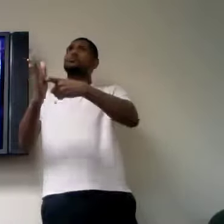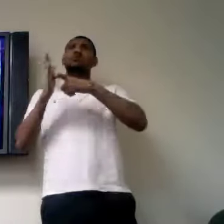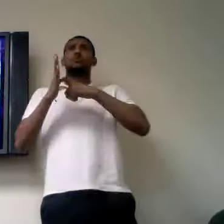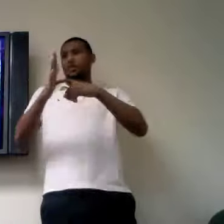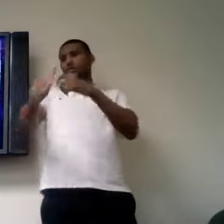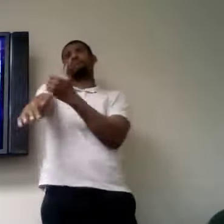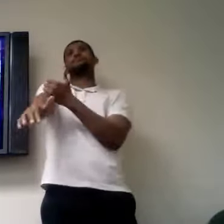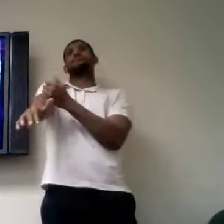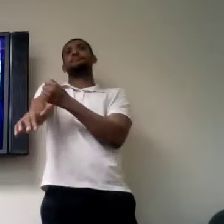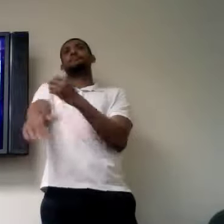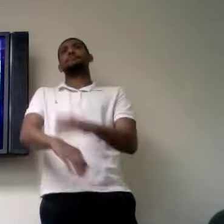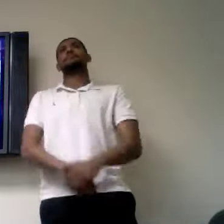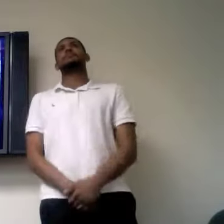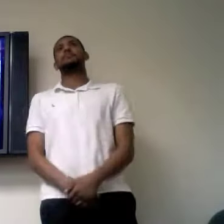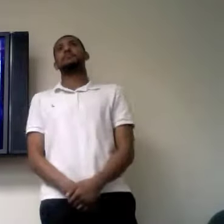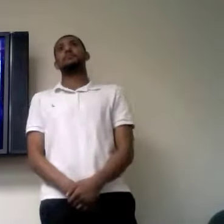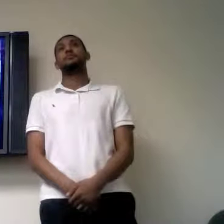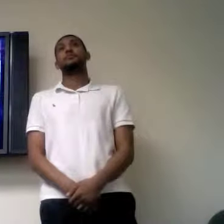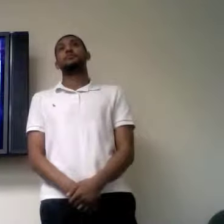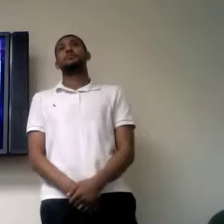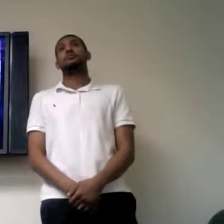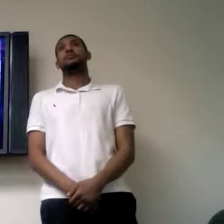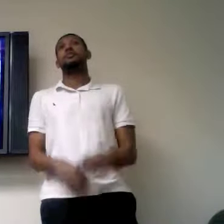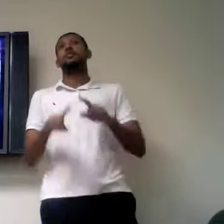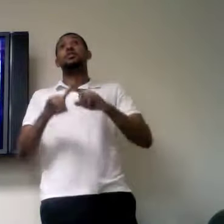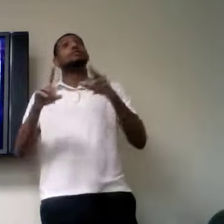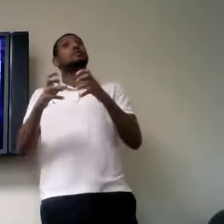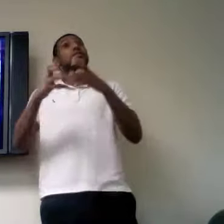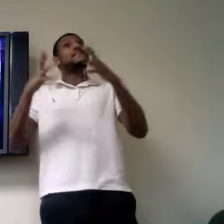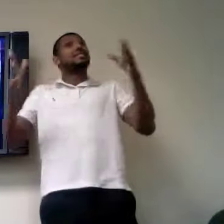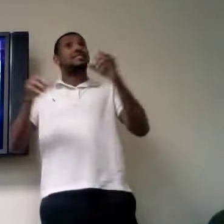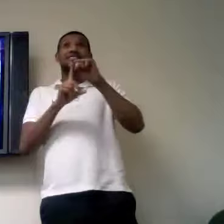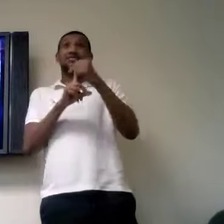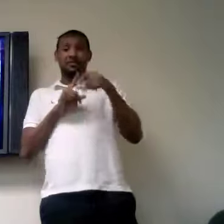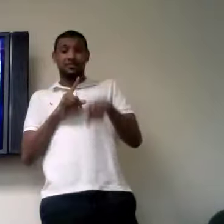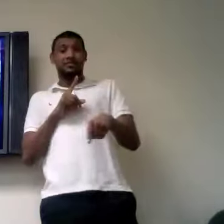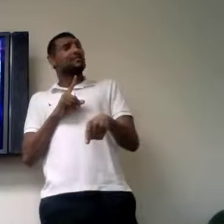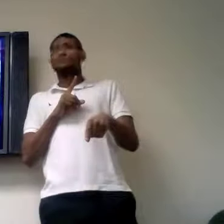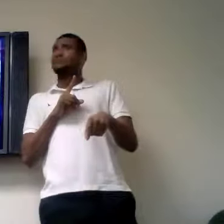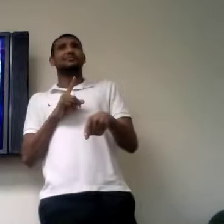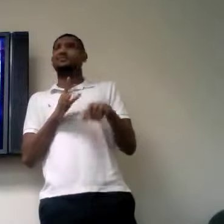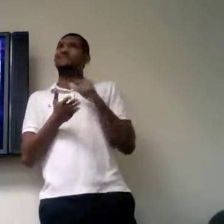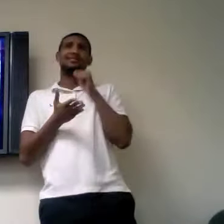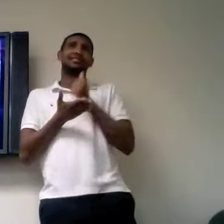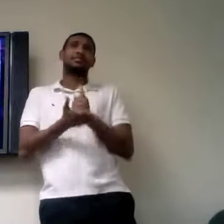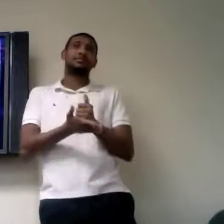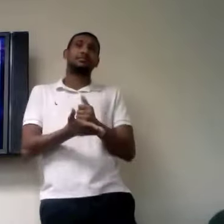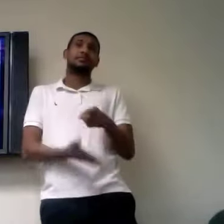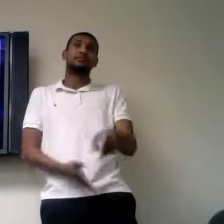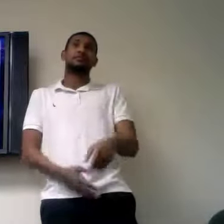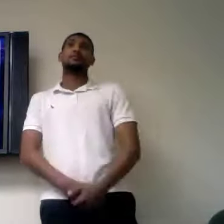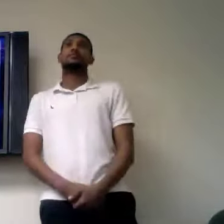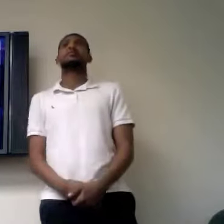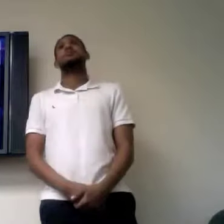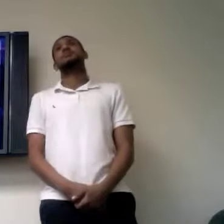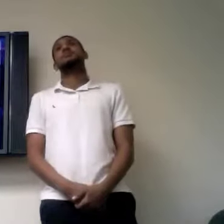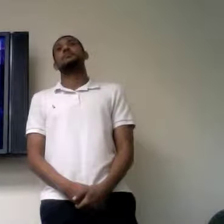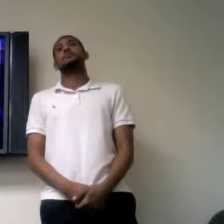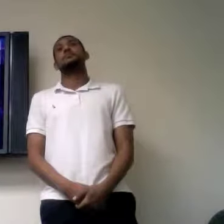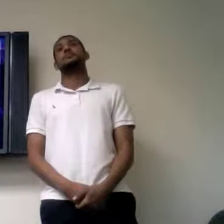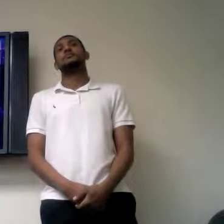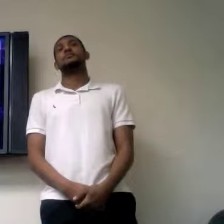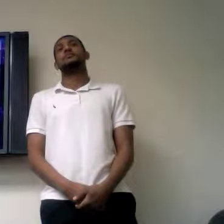vaccinated, but in many cases, especially among Southerners, the vaccinations were not effective. During the